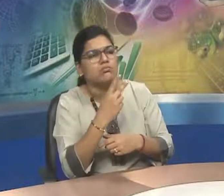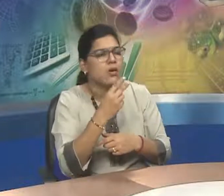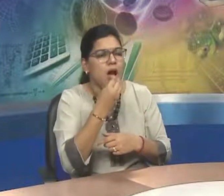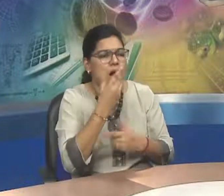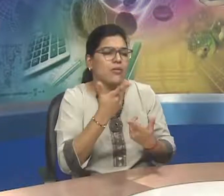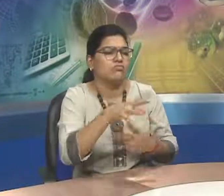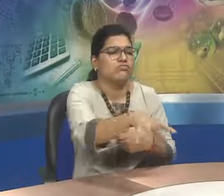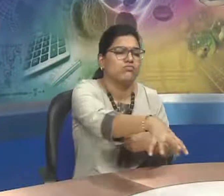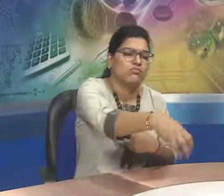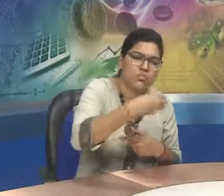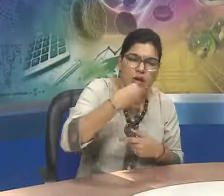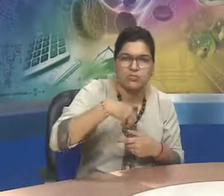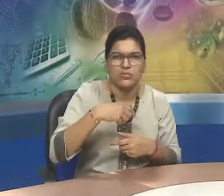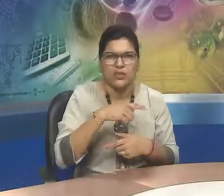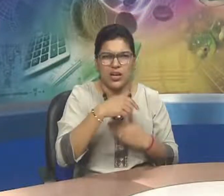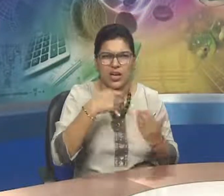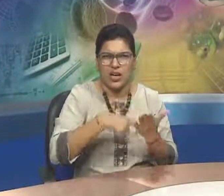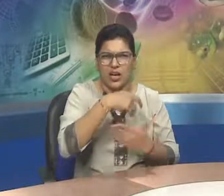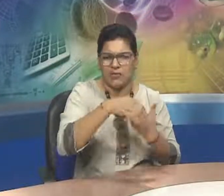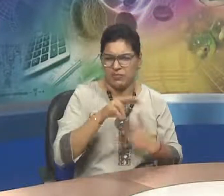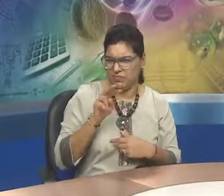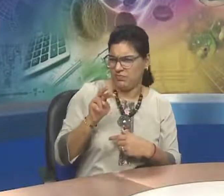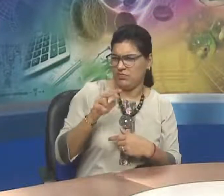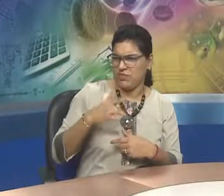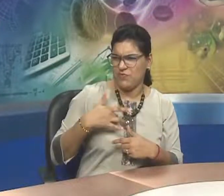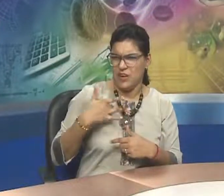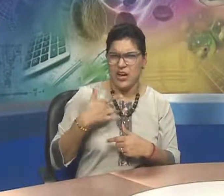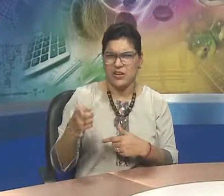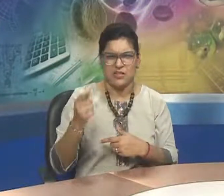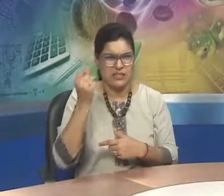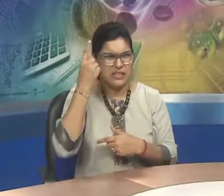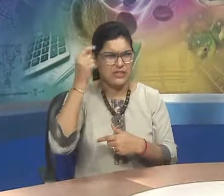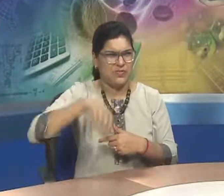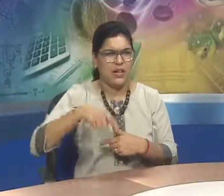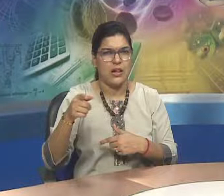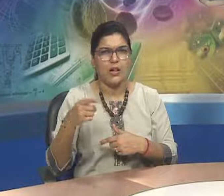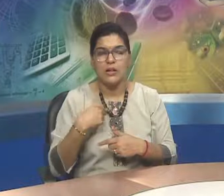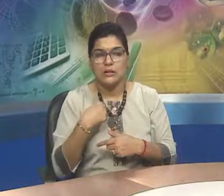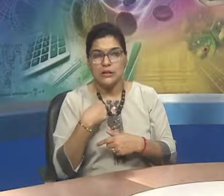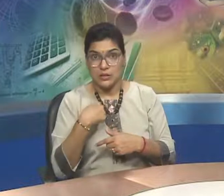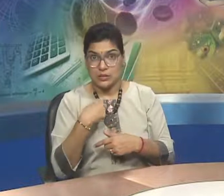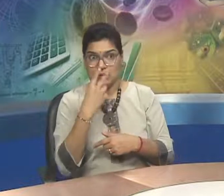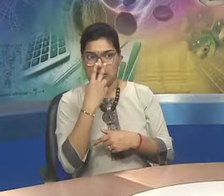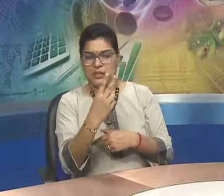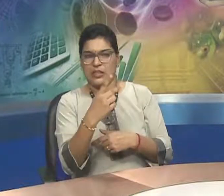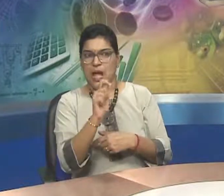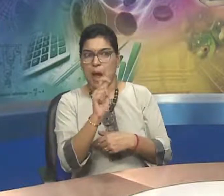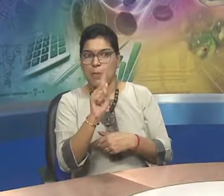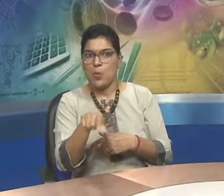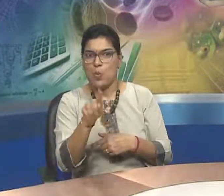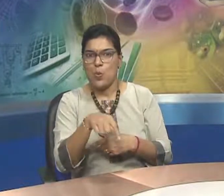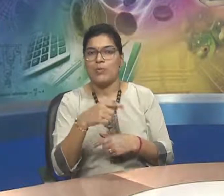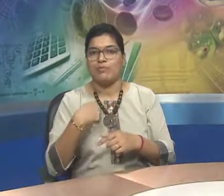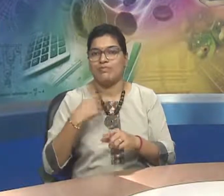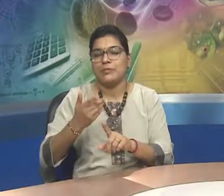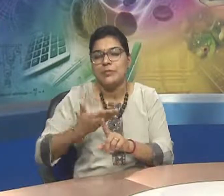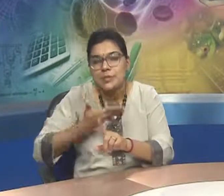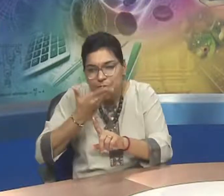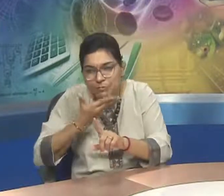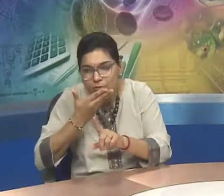Among our relatives, if we get a chance to have food items, then we